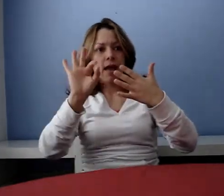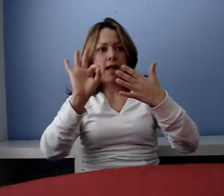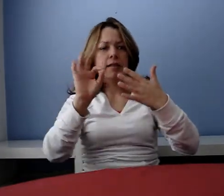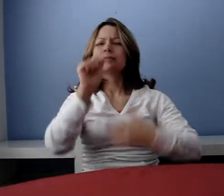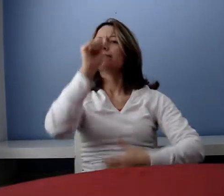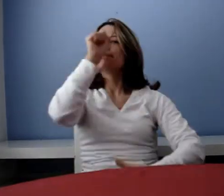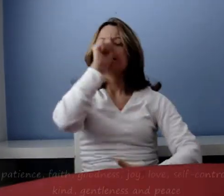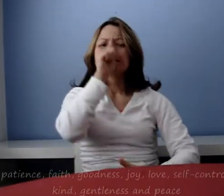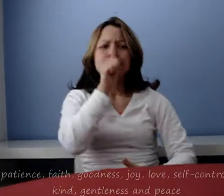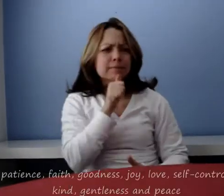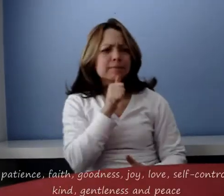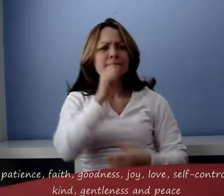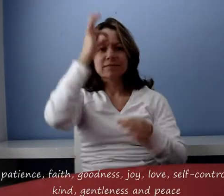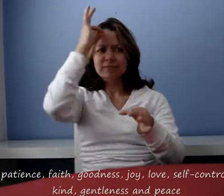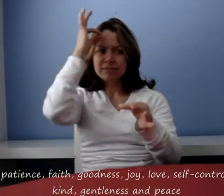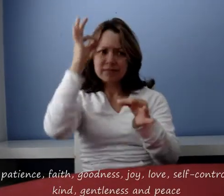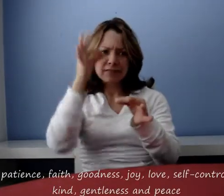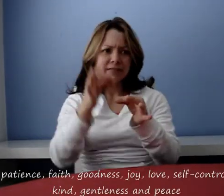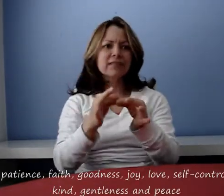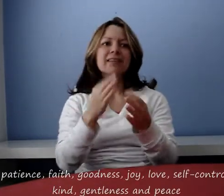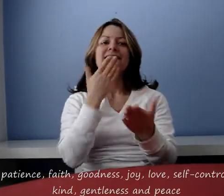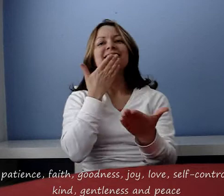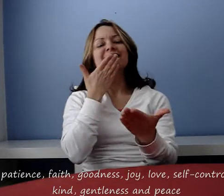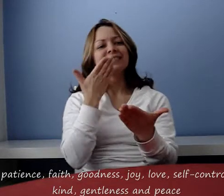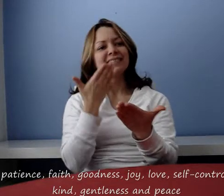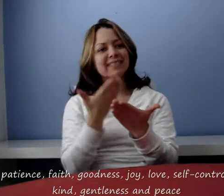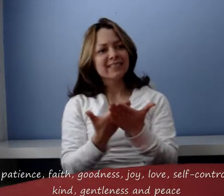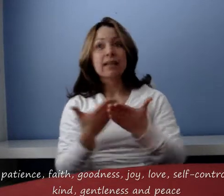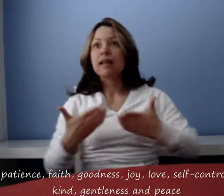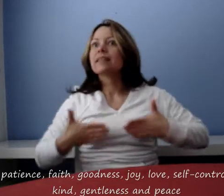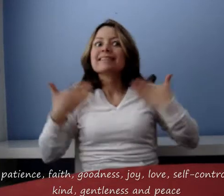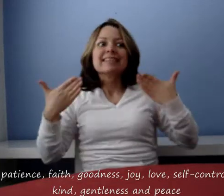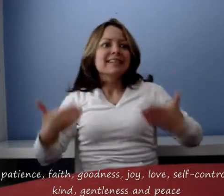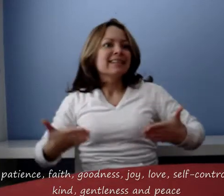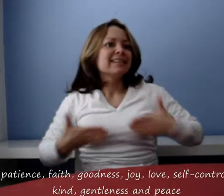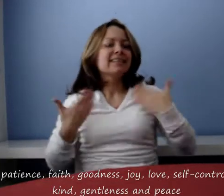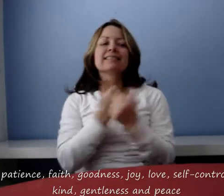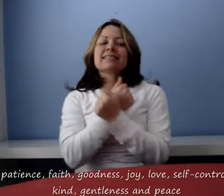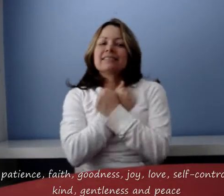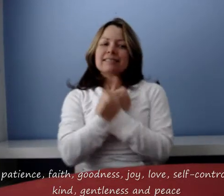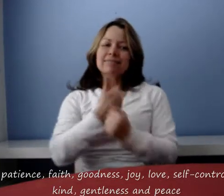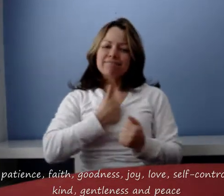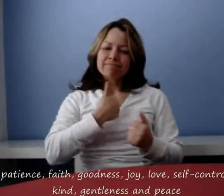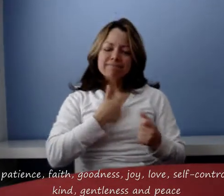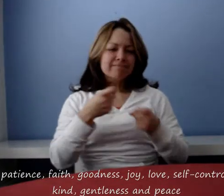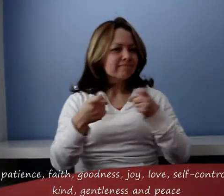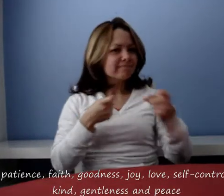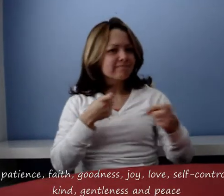Sideways and front ways and sideways and back ways and your way.